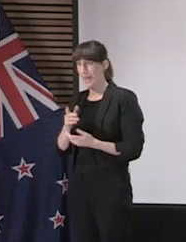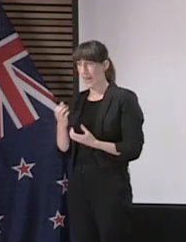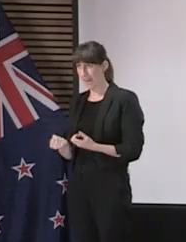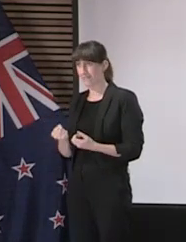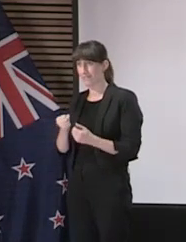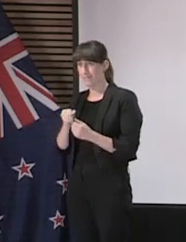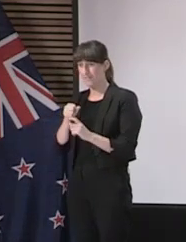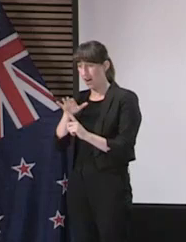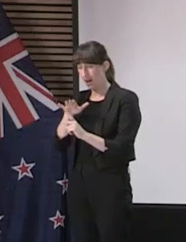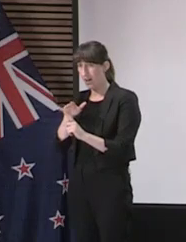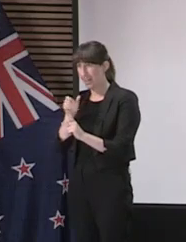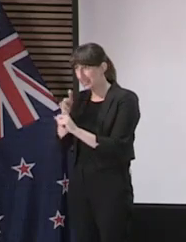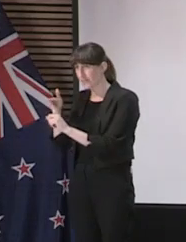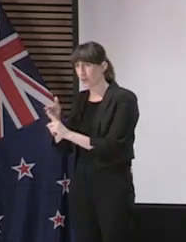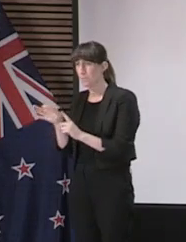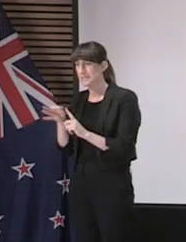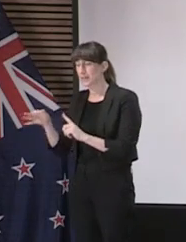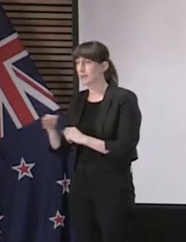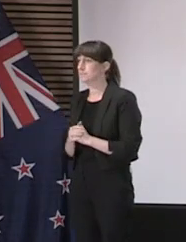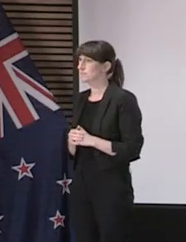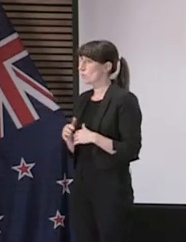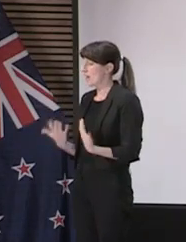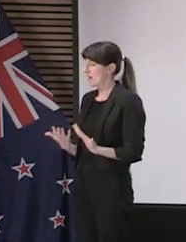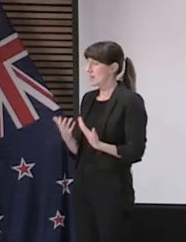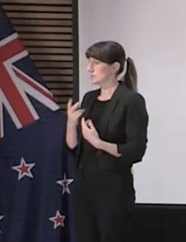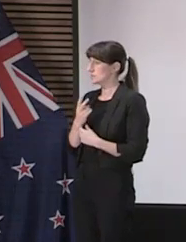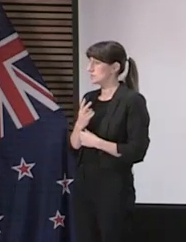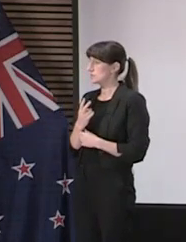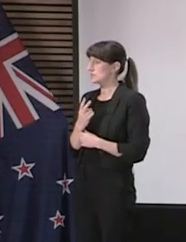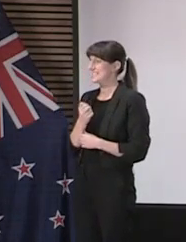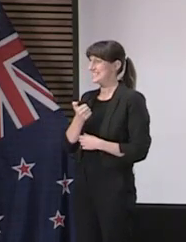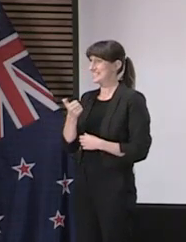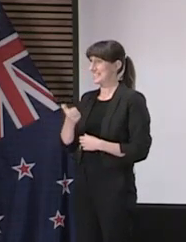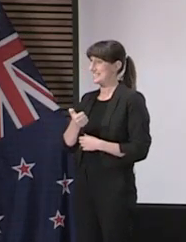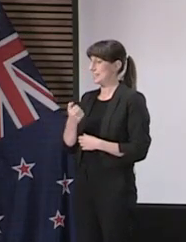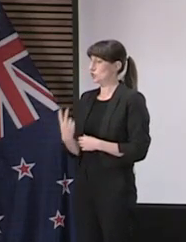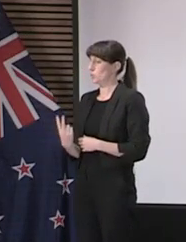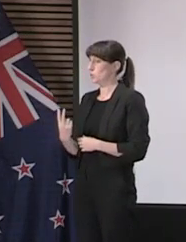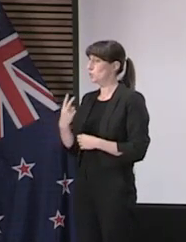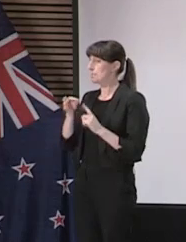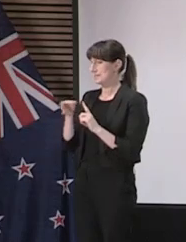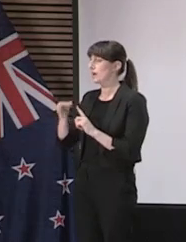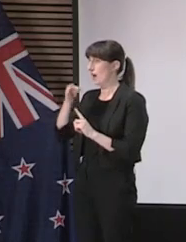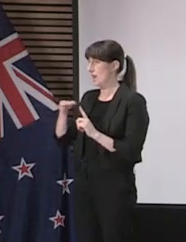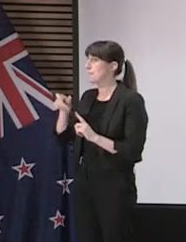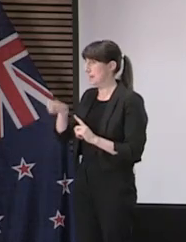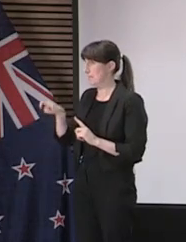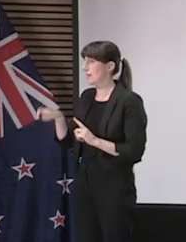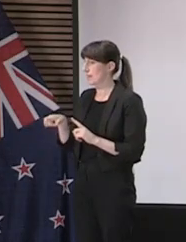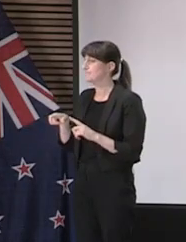who identify as being Pasifika have had COVID-19. And so that